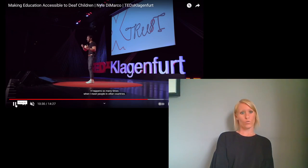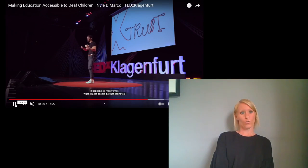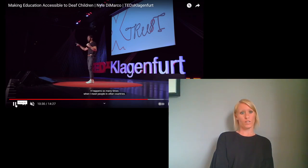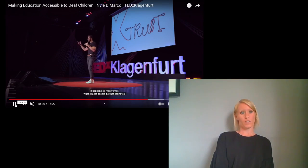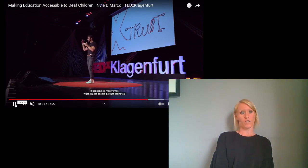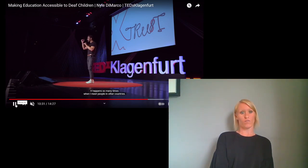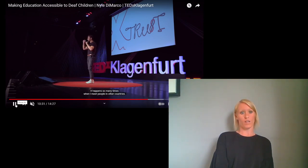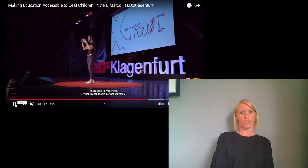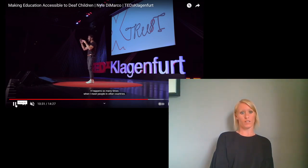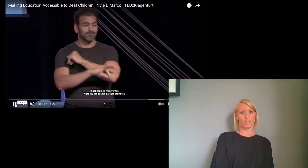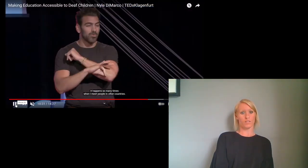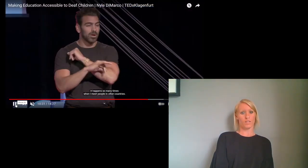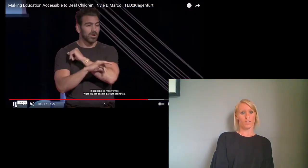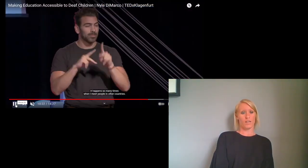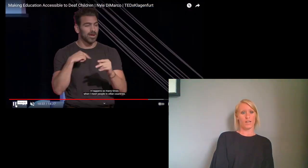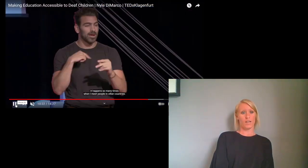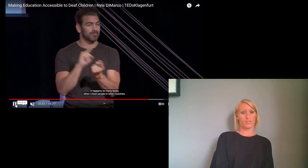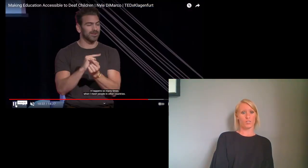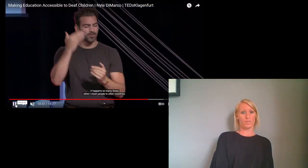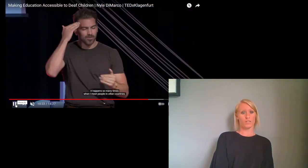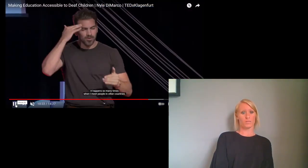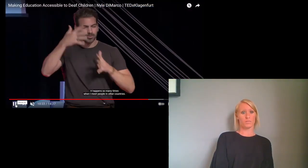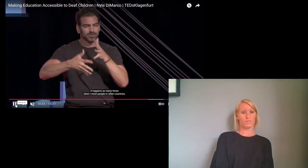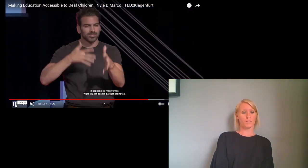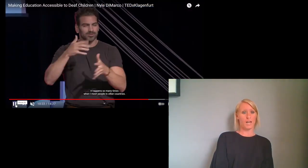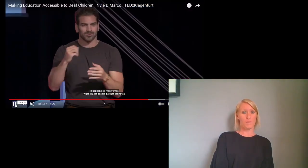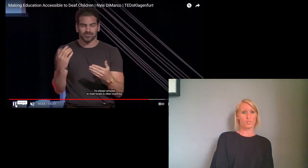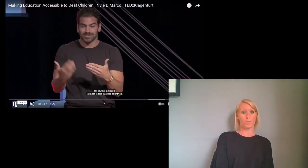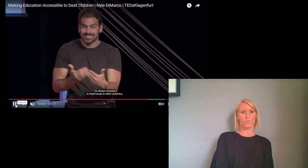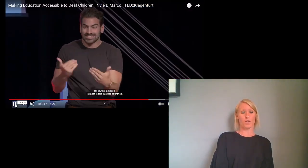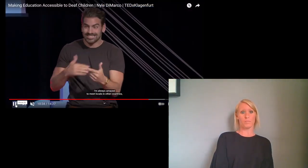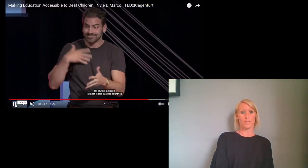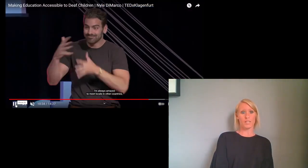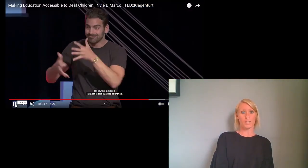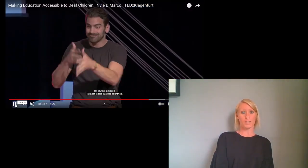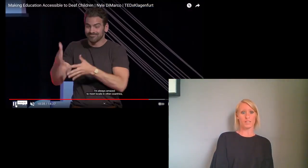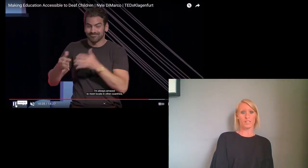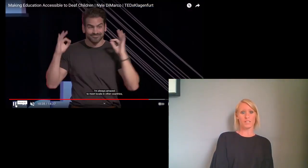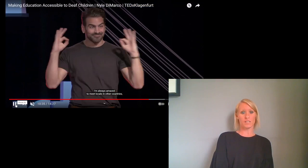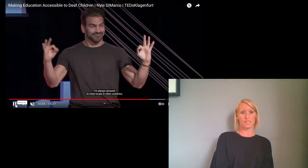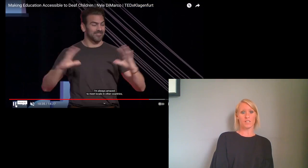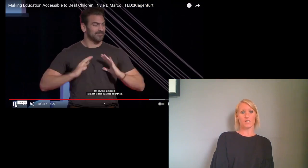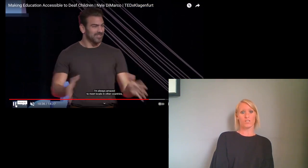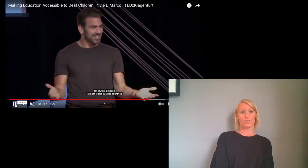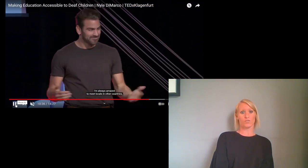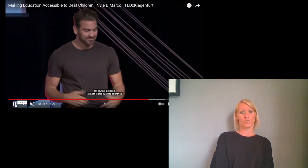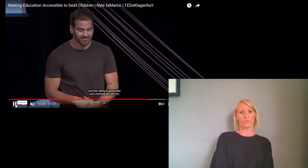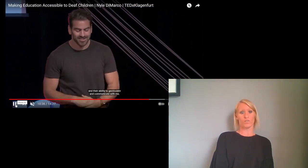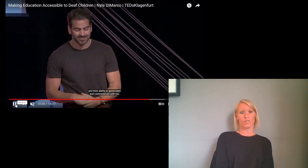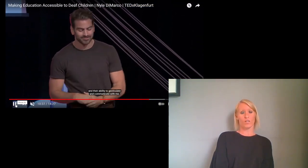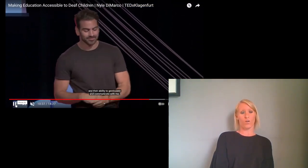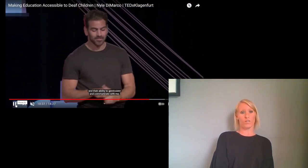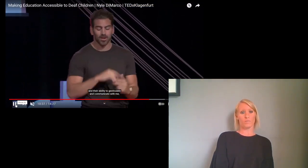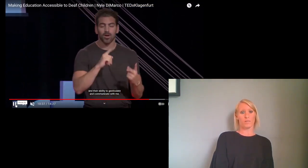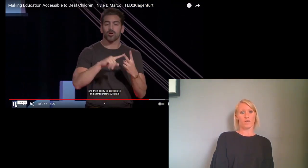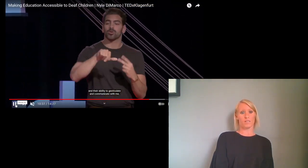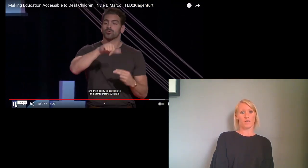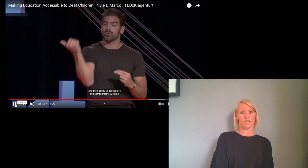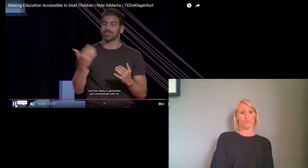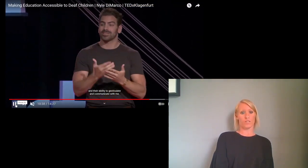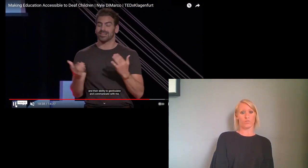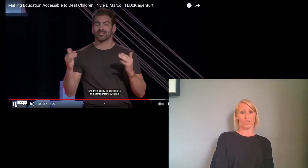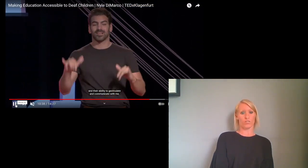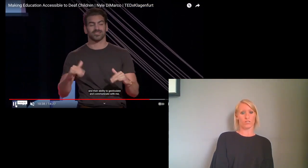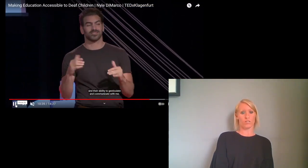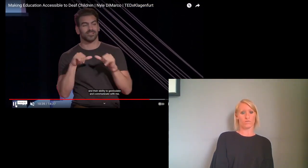Well, this story is ironic. It happens so many times to people I meet, and it's easy to always be amazed